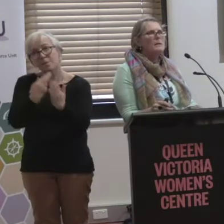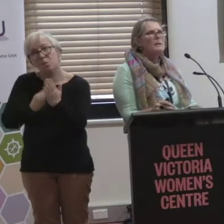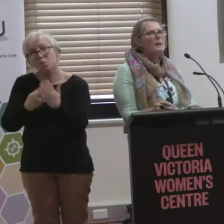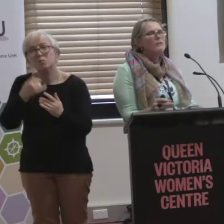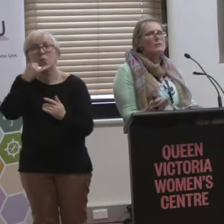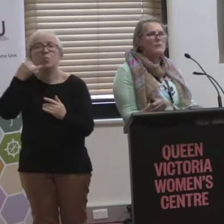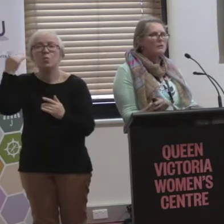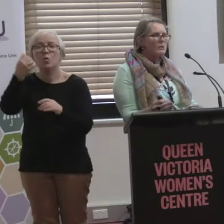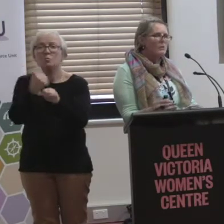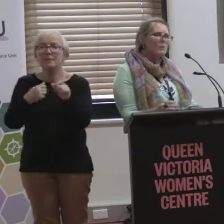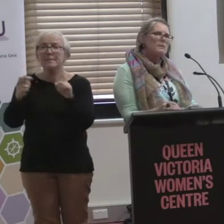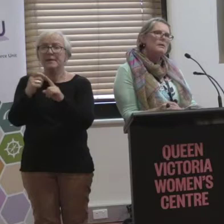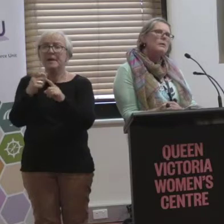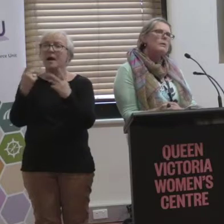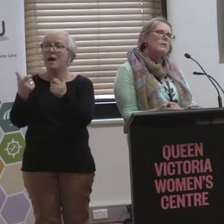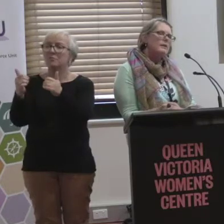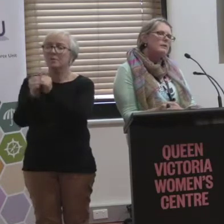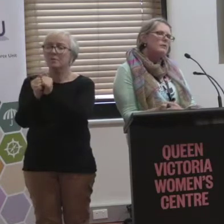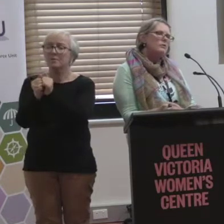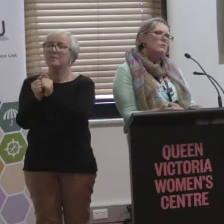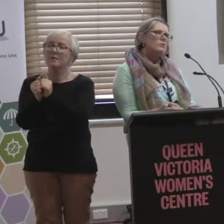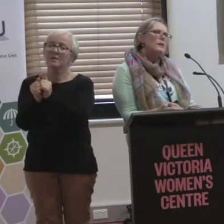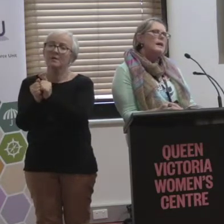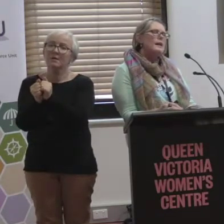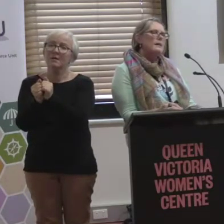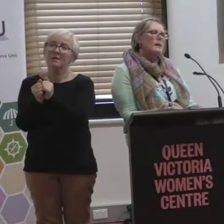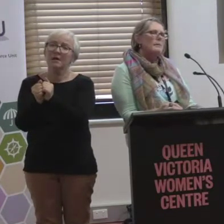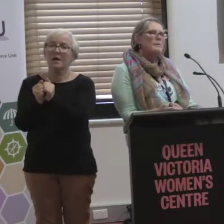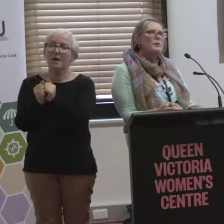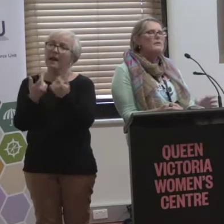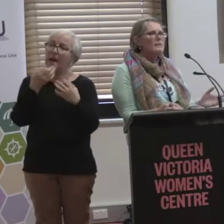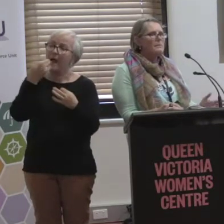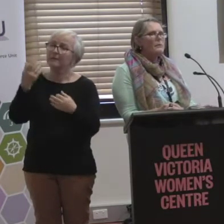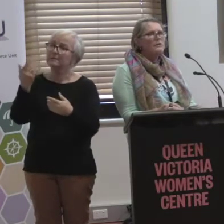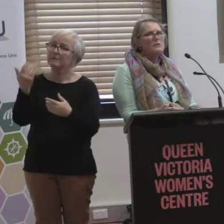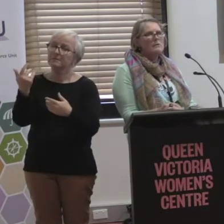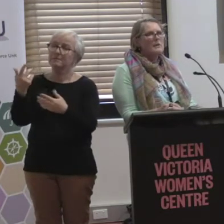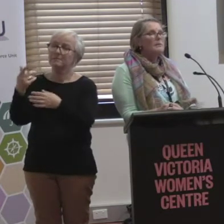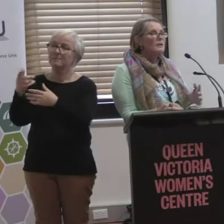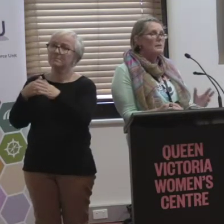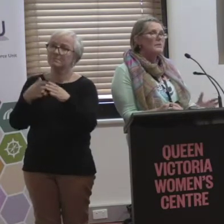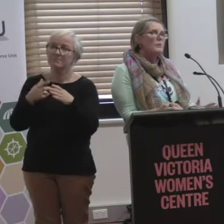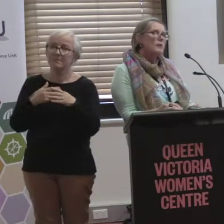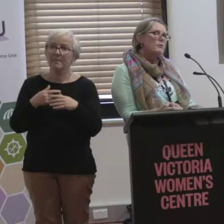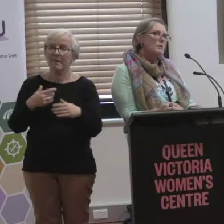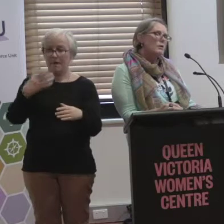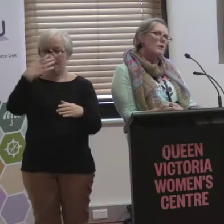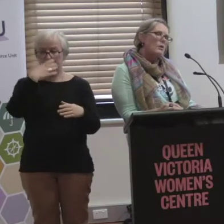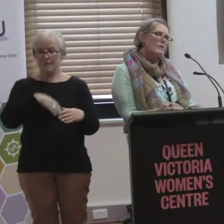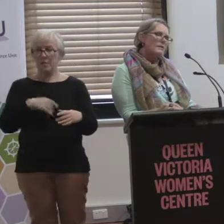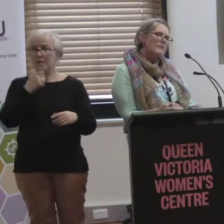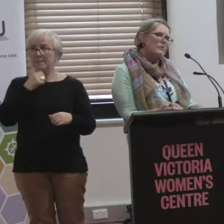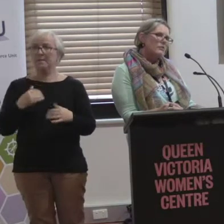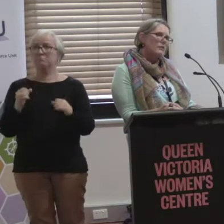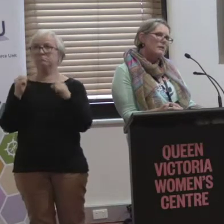the GP up after they've been to an appointment with the individual, and the person that's appointed them has become a little bit overwhelmed by